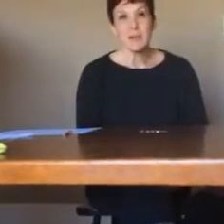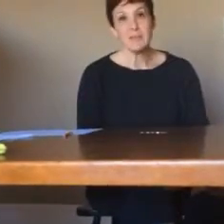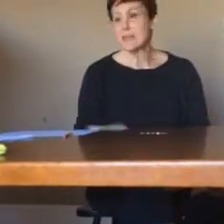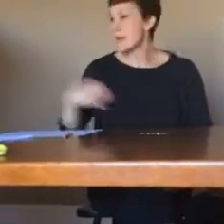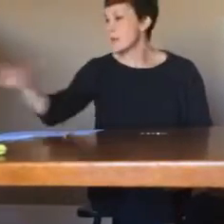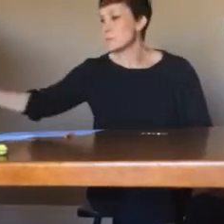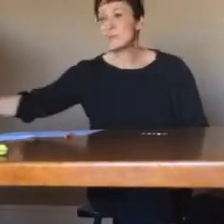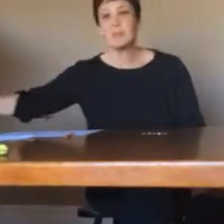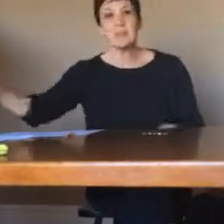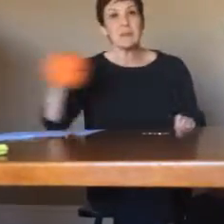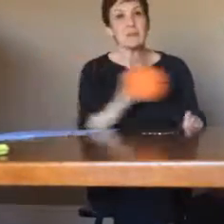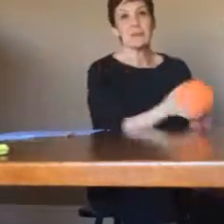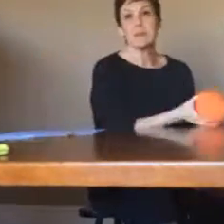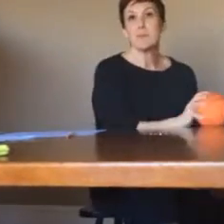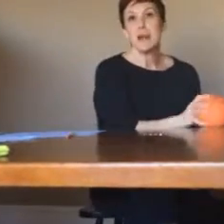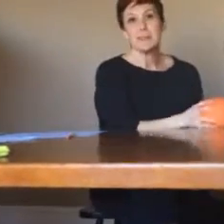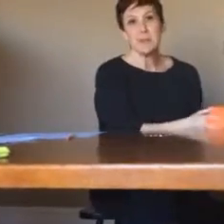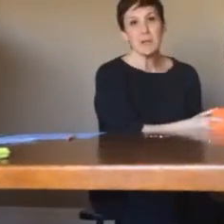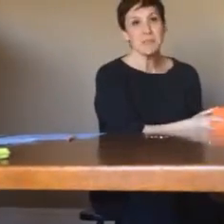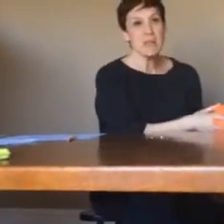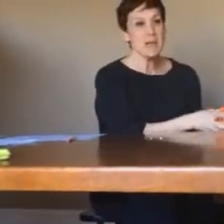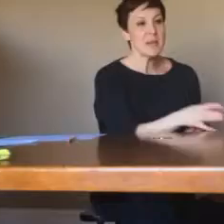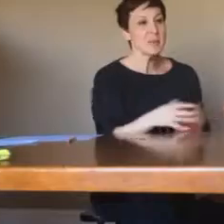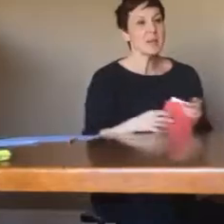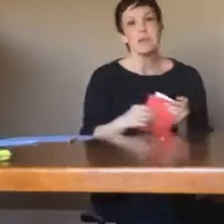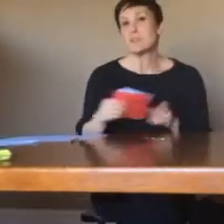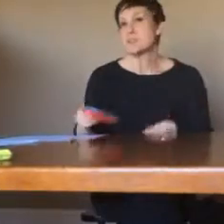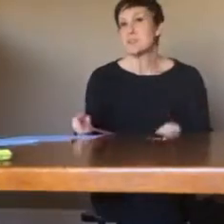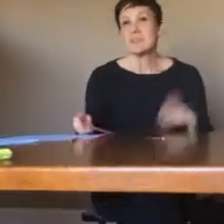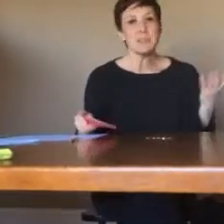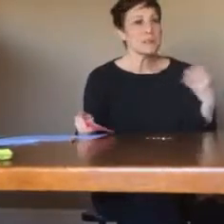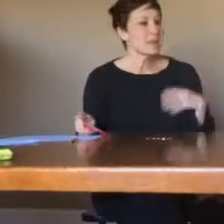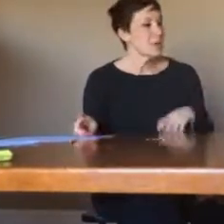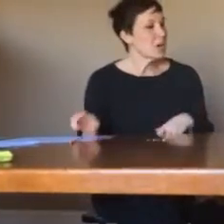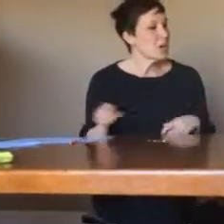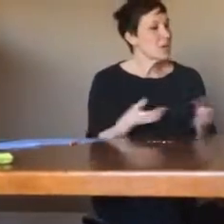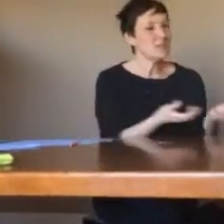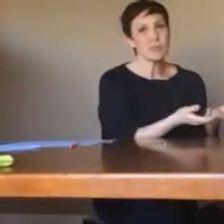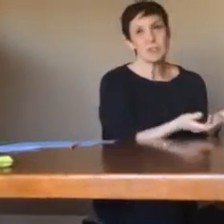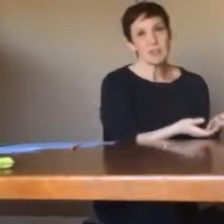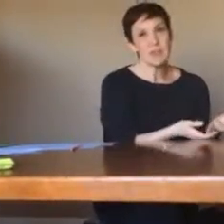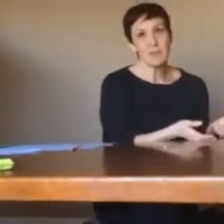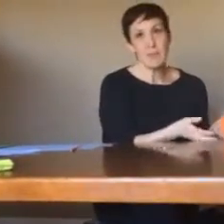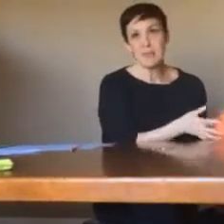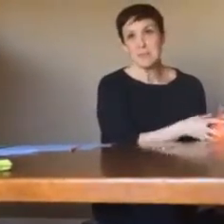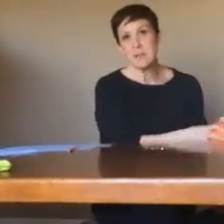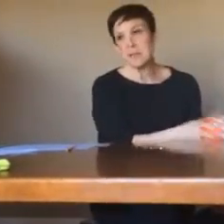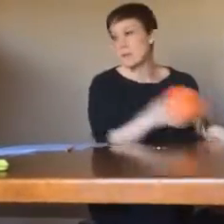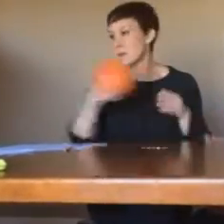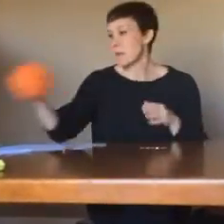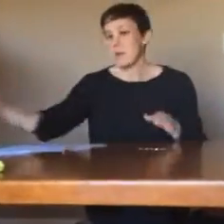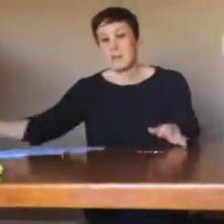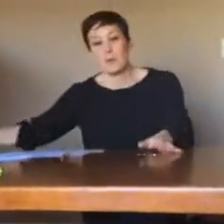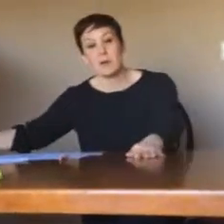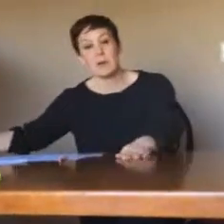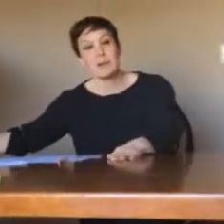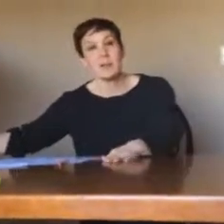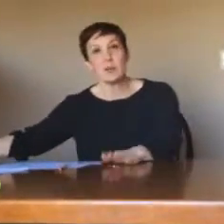5 times. I'm going to give her a little basketball time. She's easy peasy girl, so she's going to give it back to me. We're going to clear her